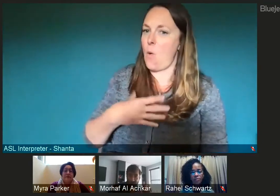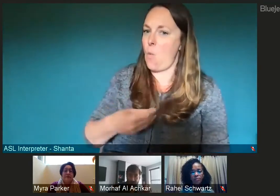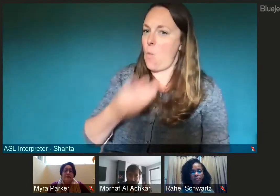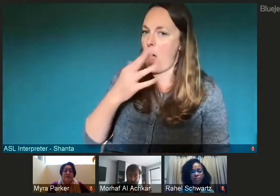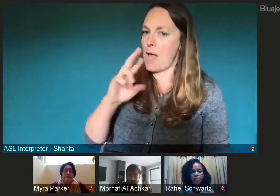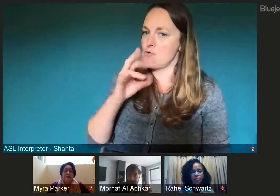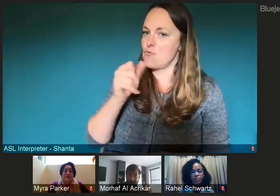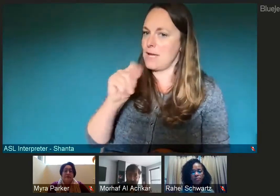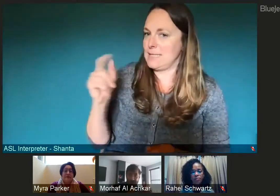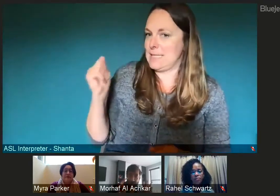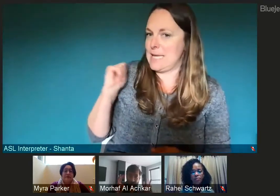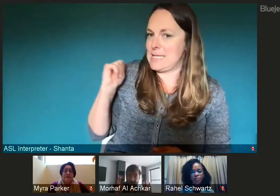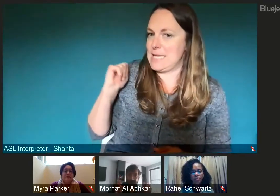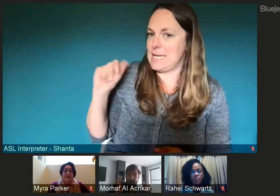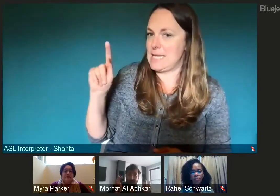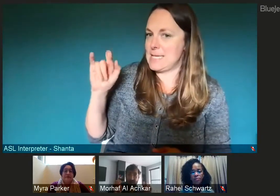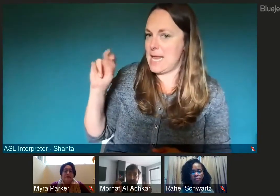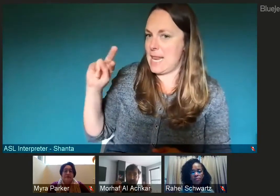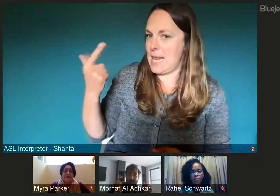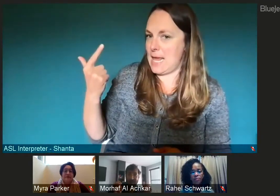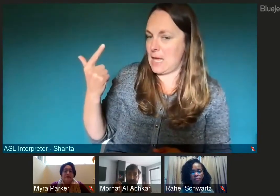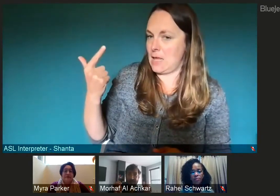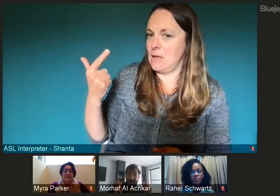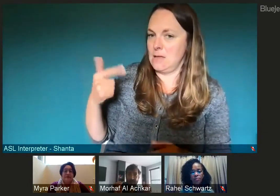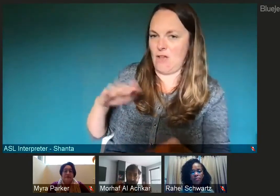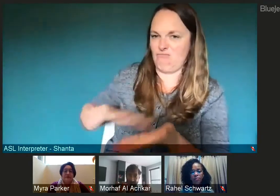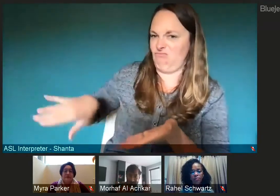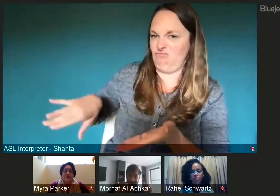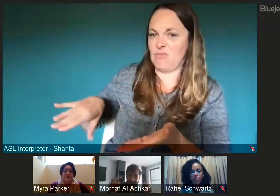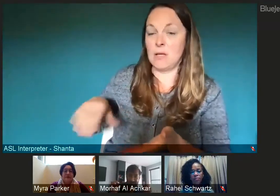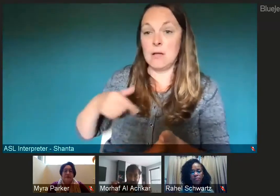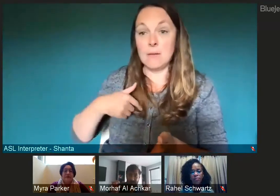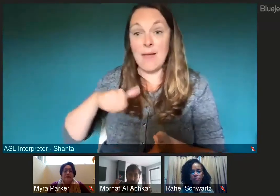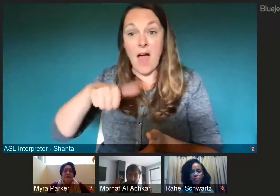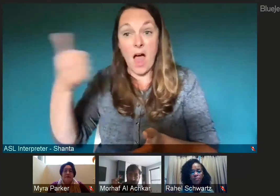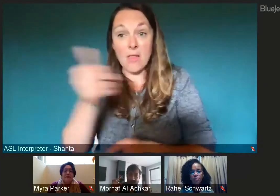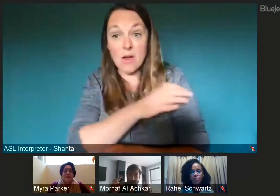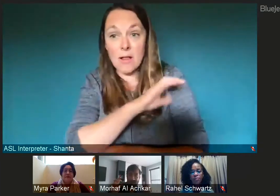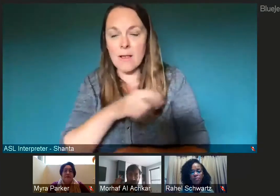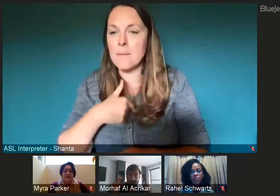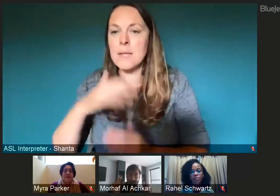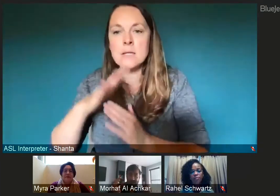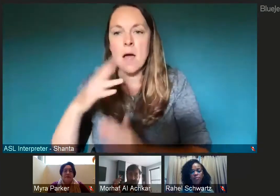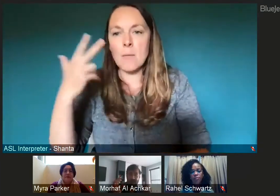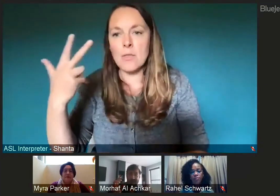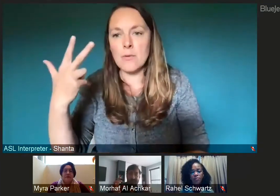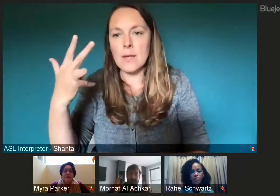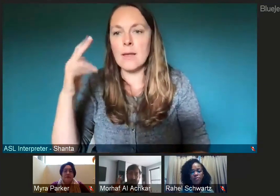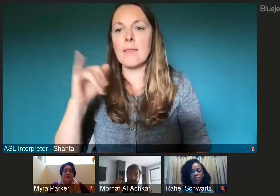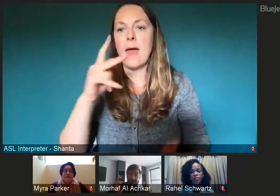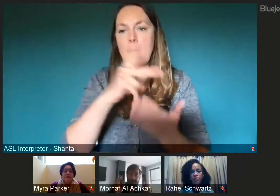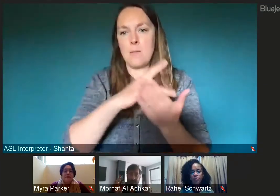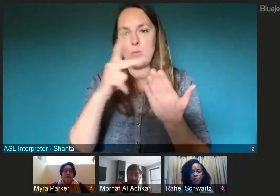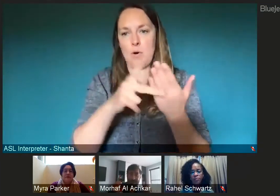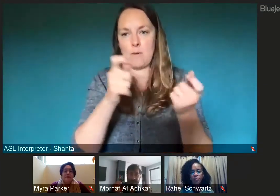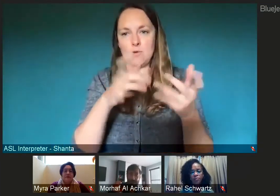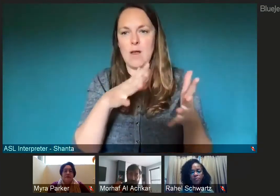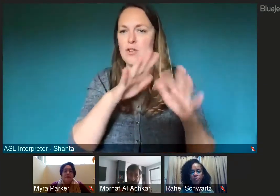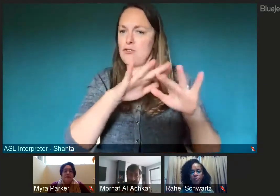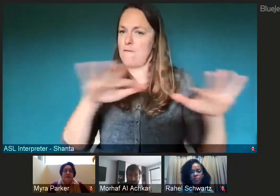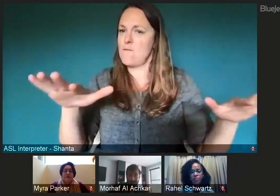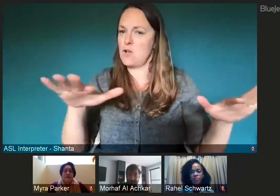went to a different place, I was the top 3 resident that program director in a diverse place ever